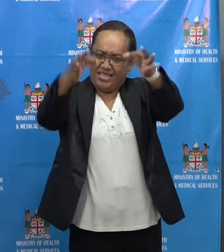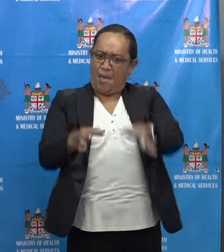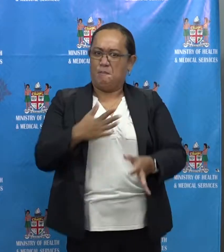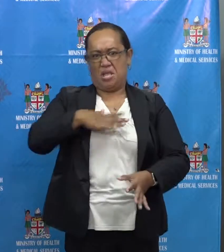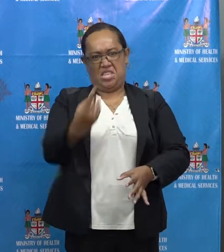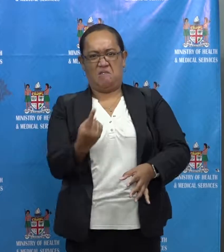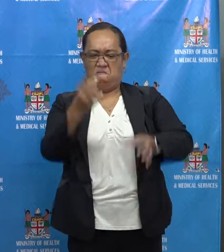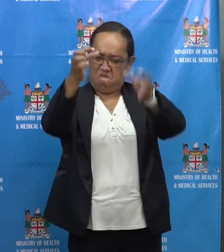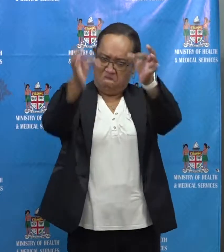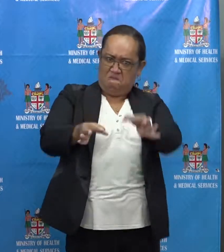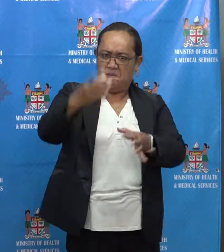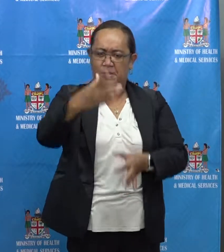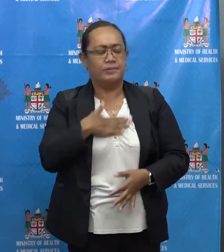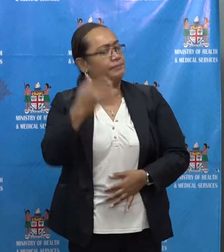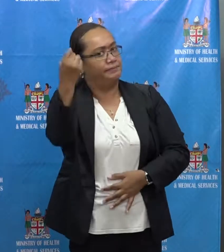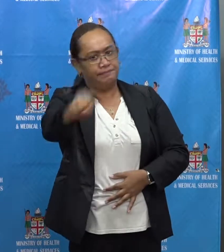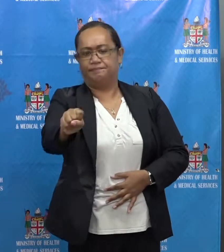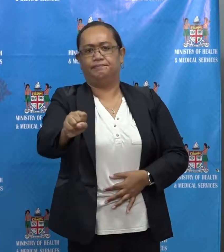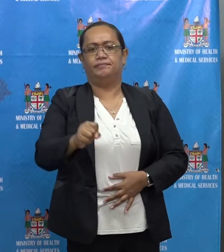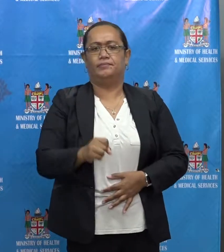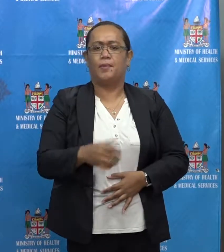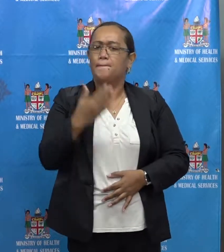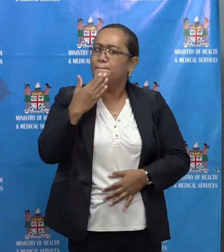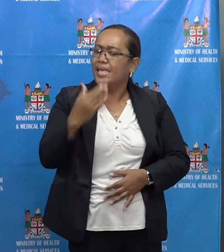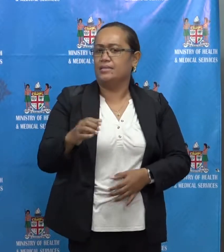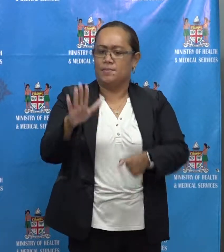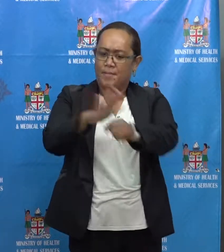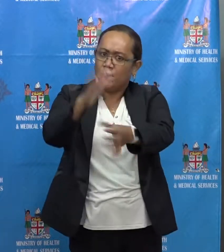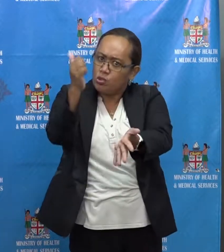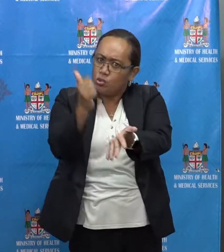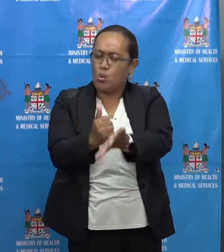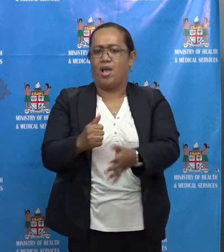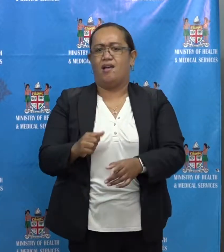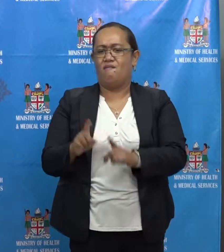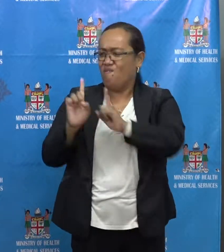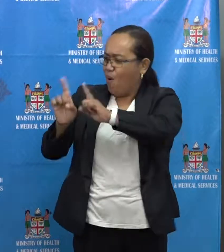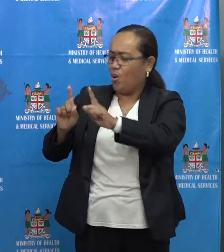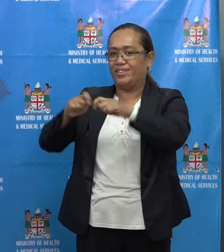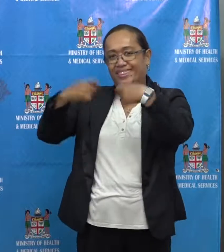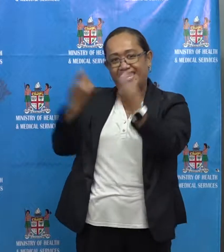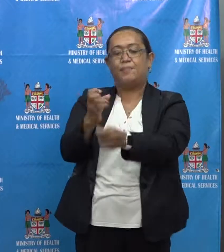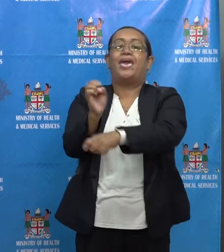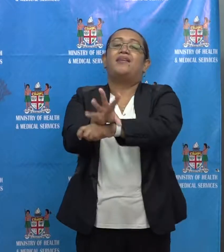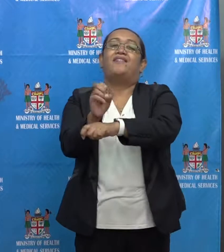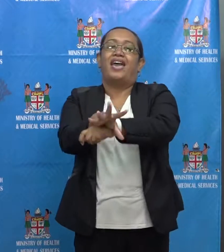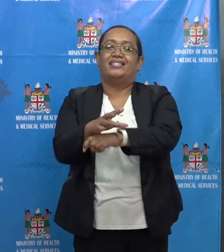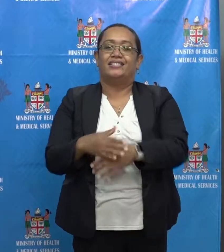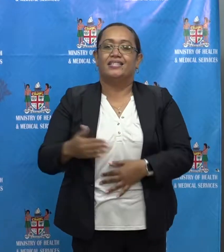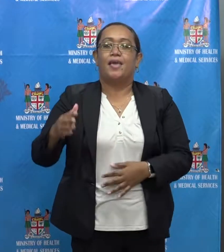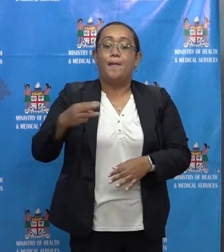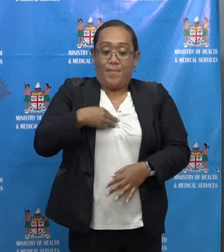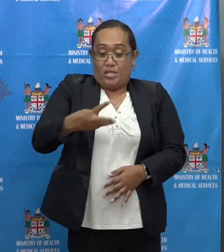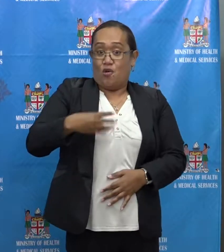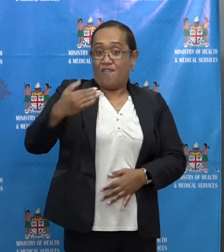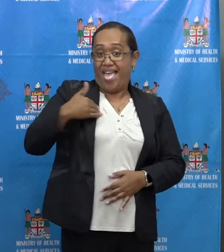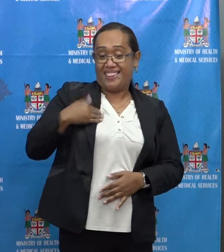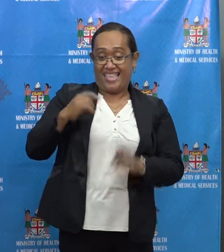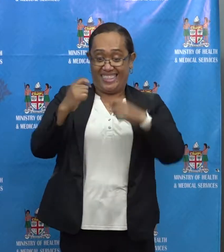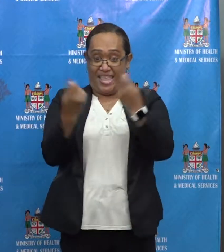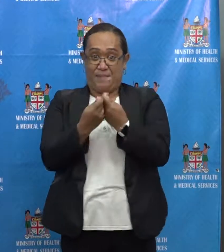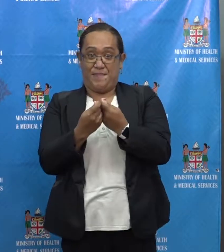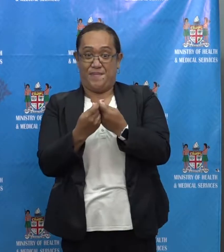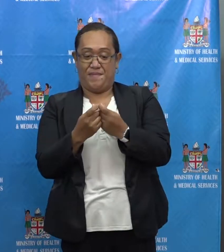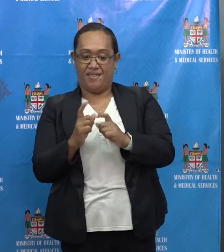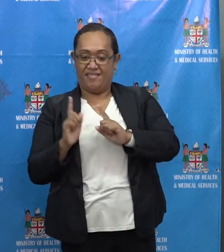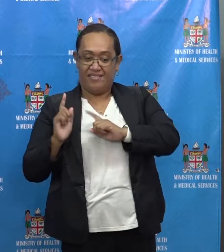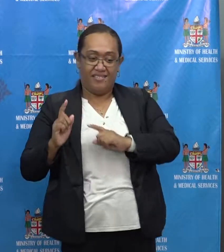I want everyone watching to know, if my team is in your community, they are there because they care. They care about